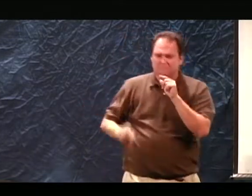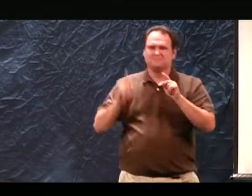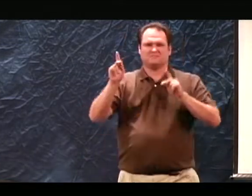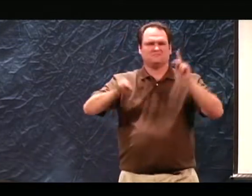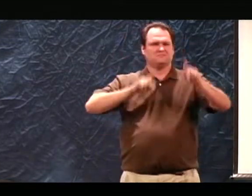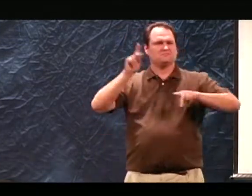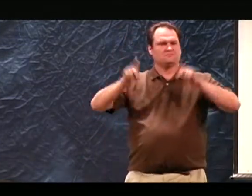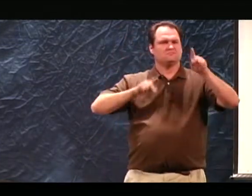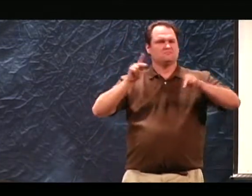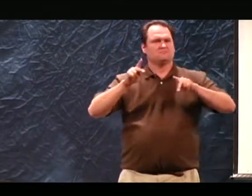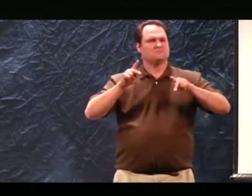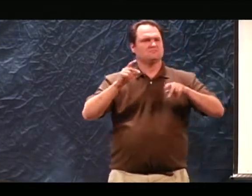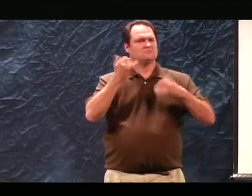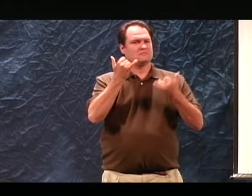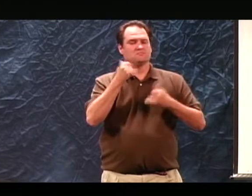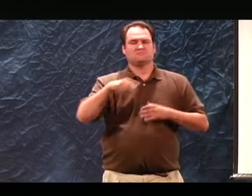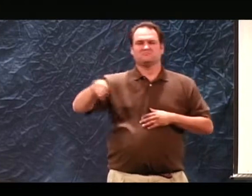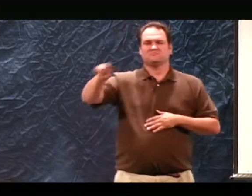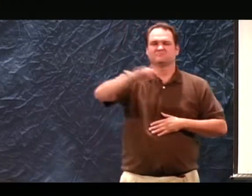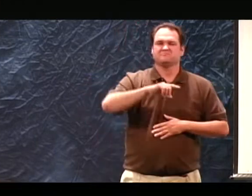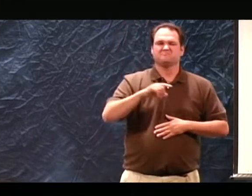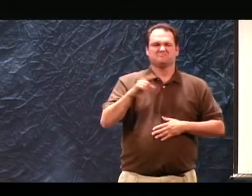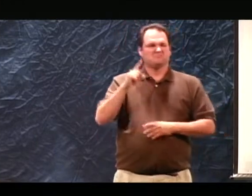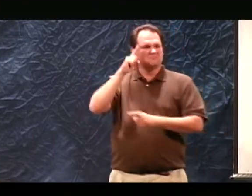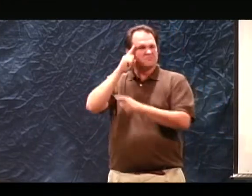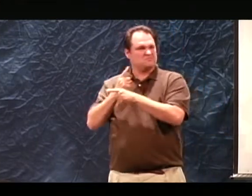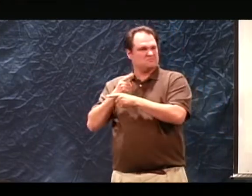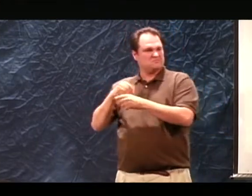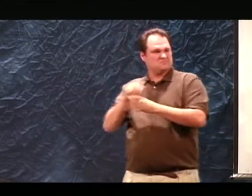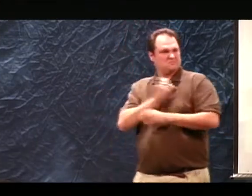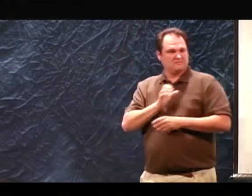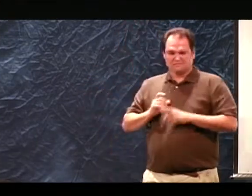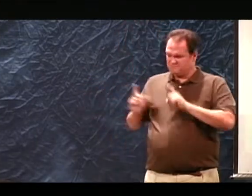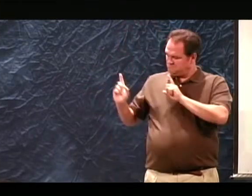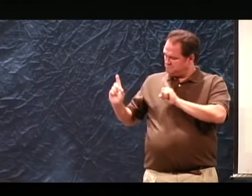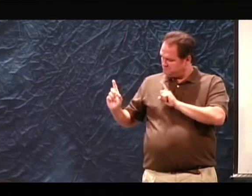church and the church as we said are the people of god